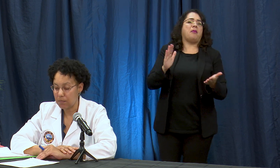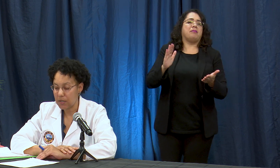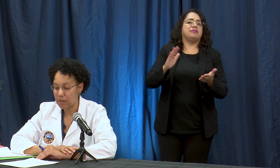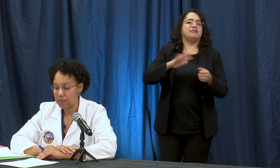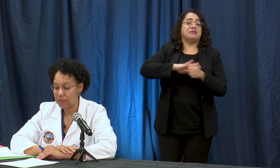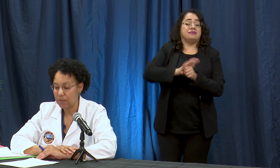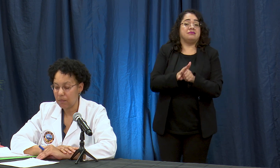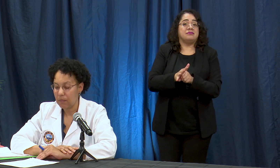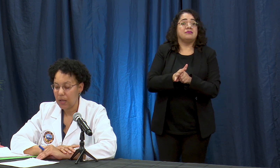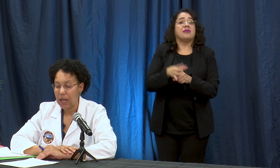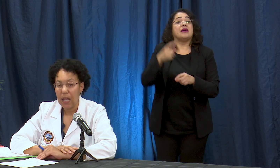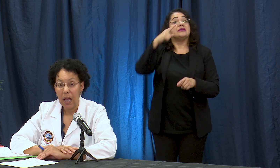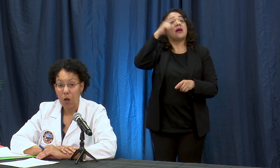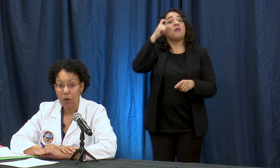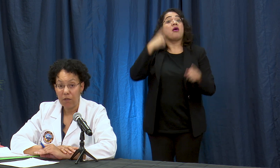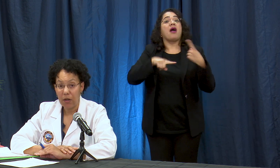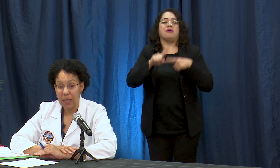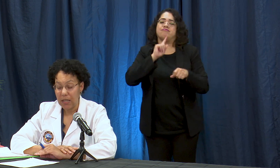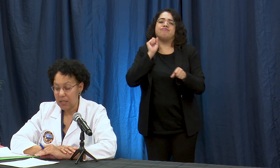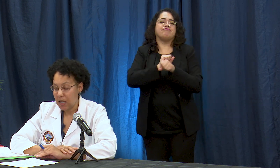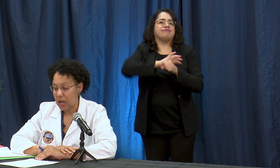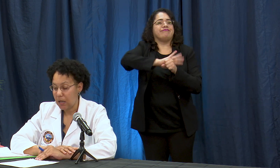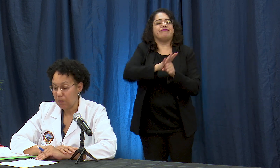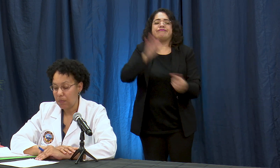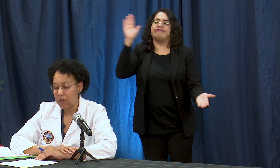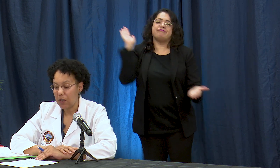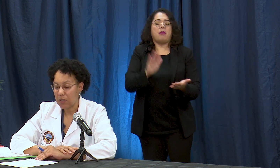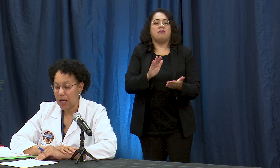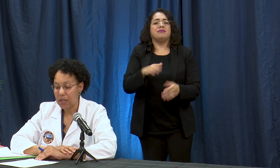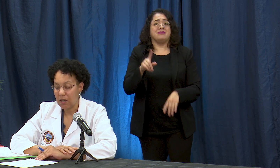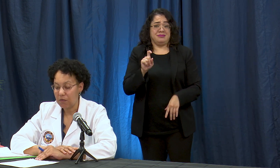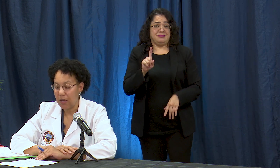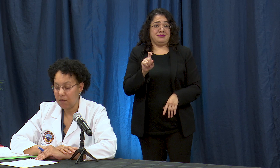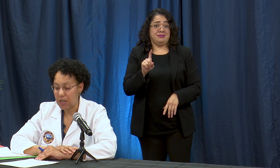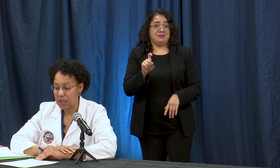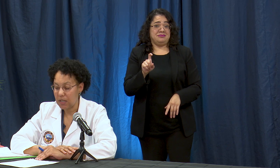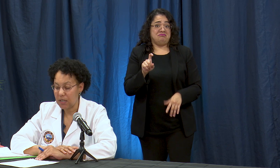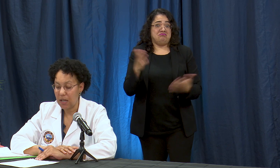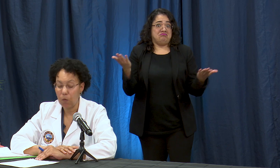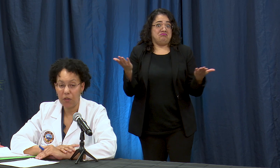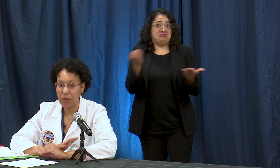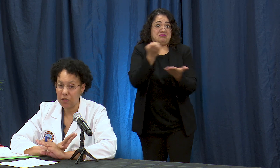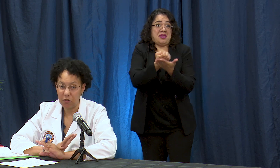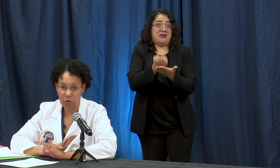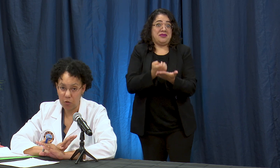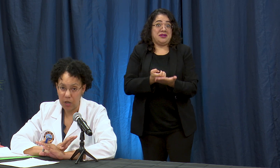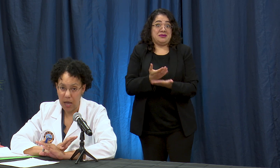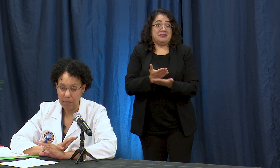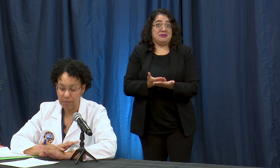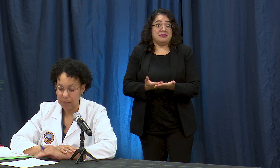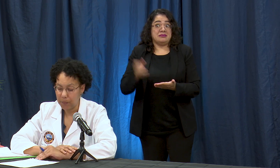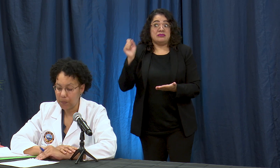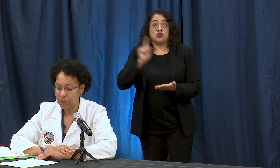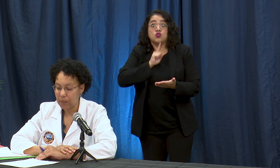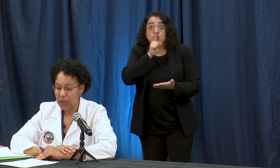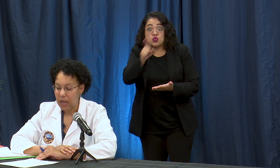summer comes. However, at this time, there's not enough evidence to say whether this is true or